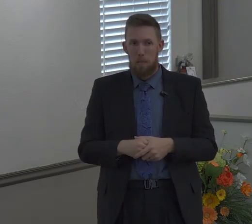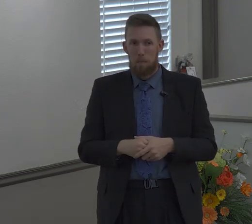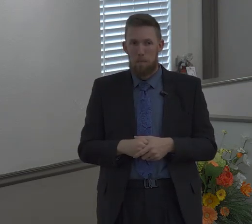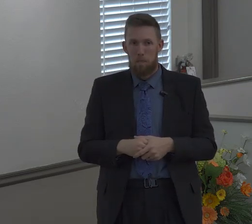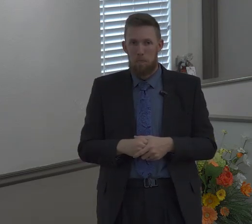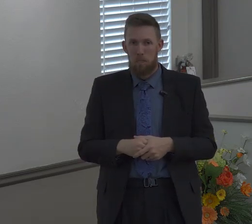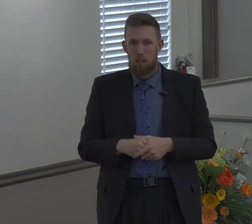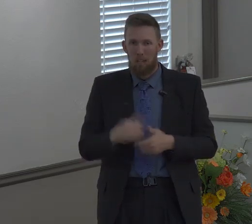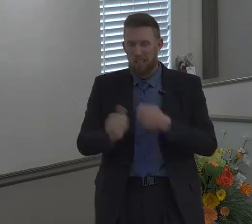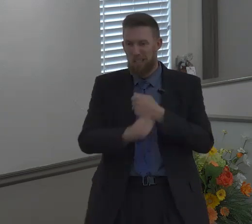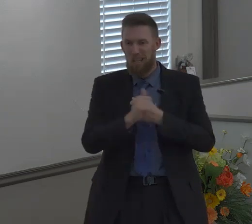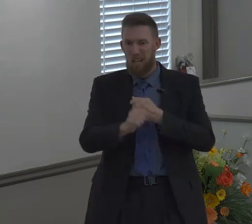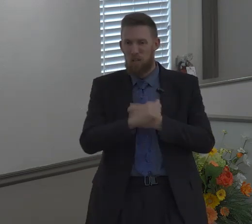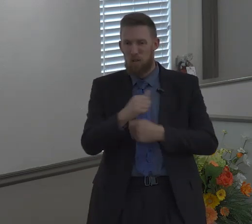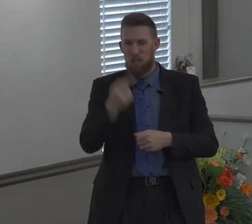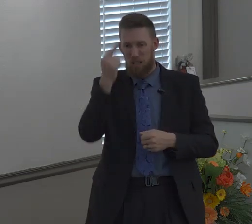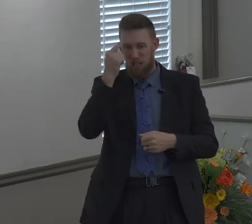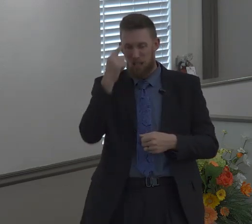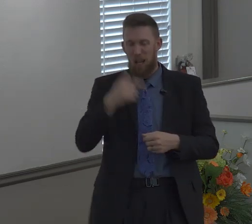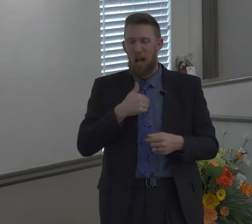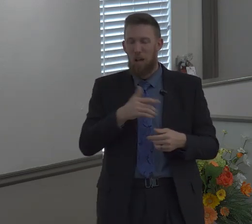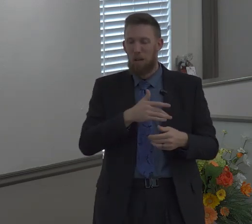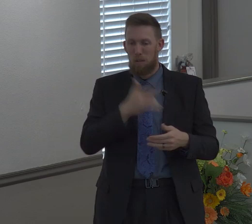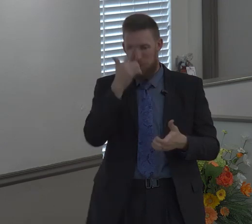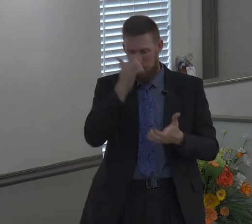haven't read the Bible.